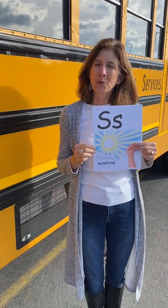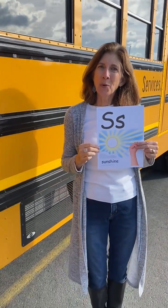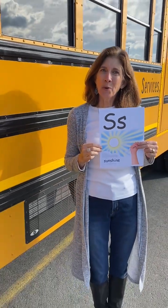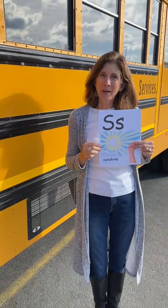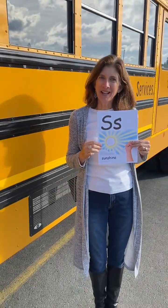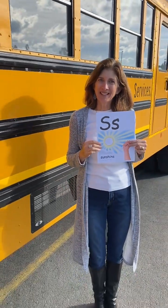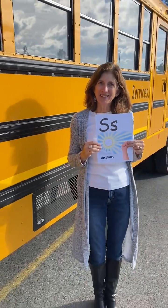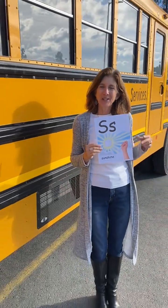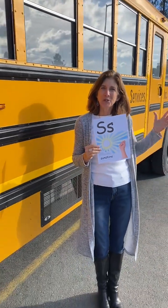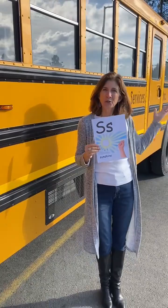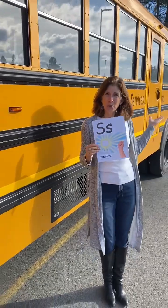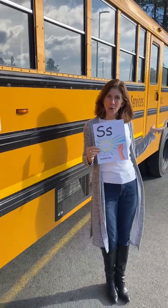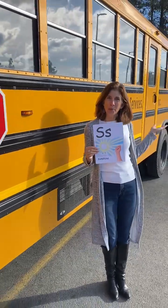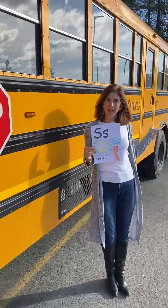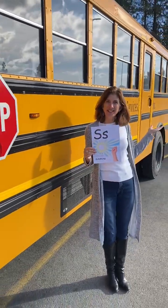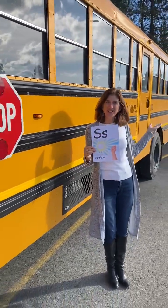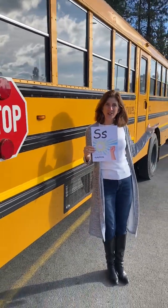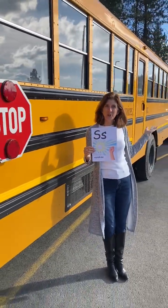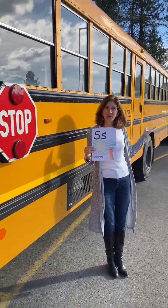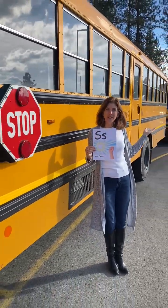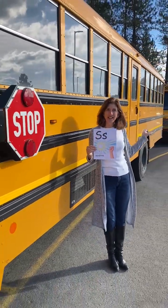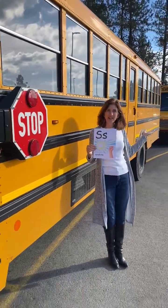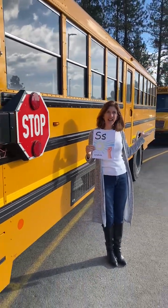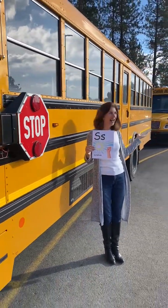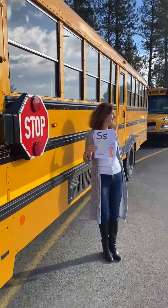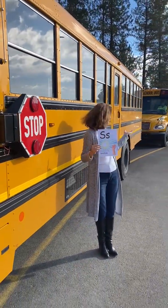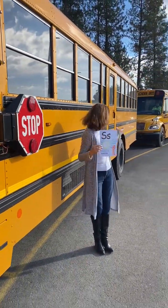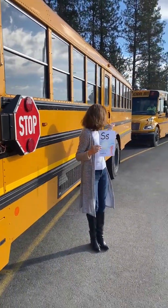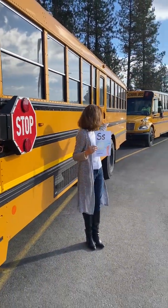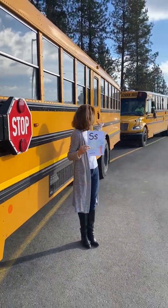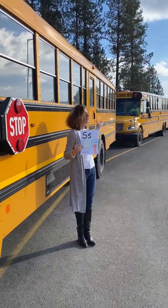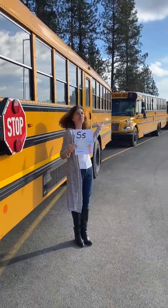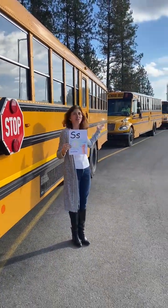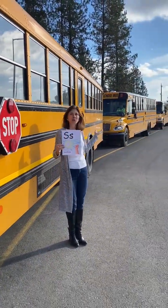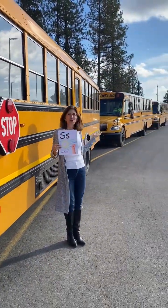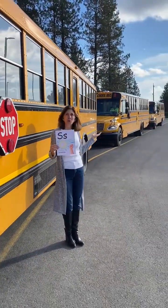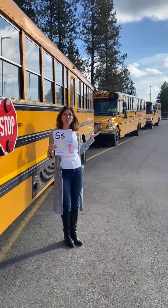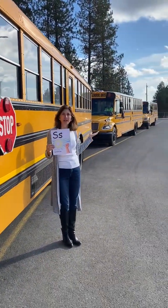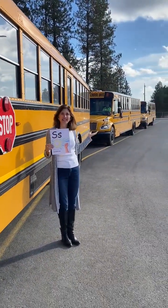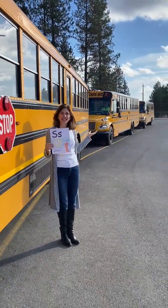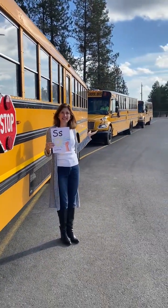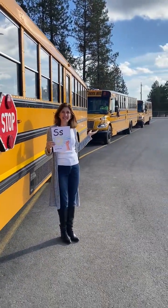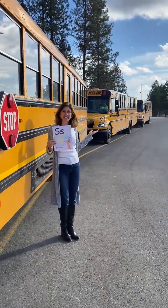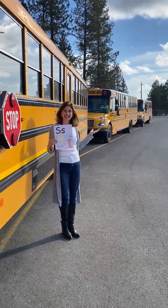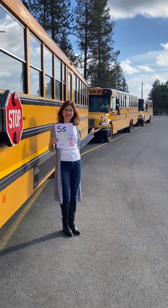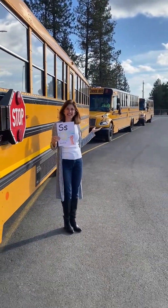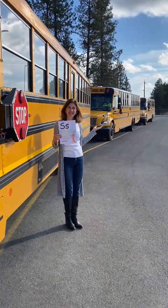School bus. School bus starts with the letter S. And there's a few school buses.